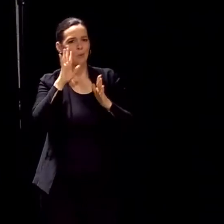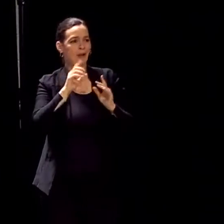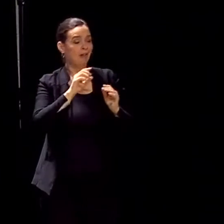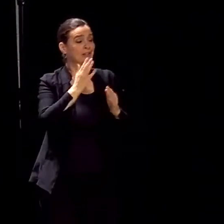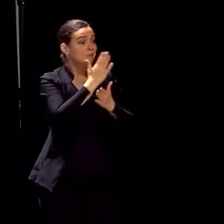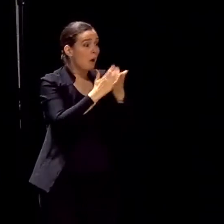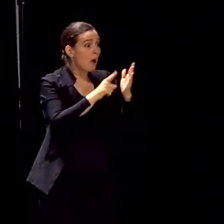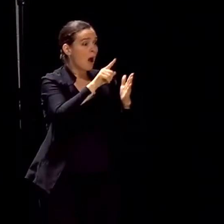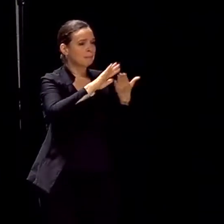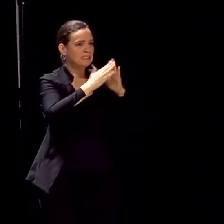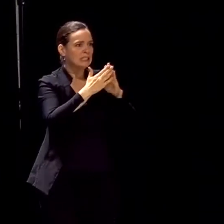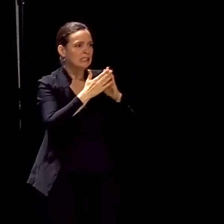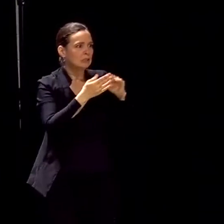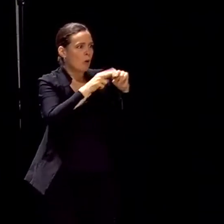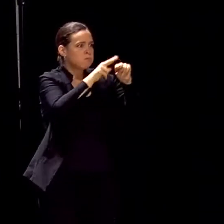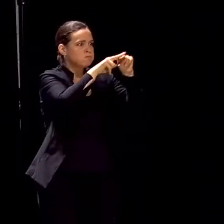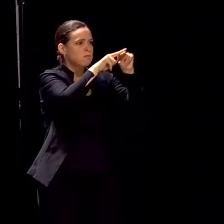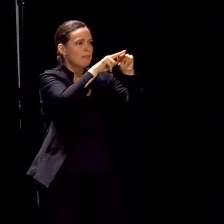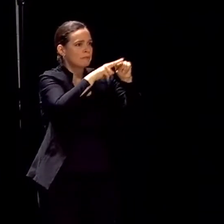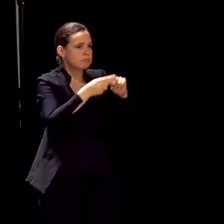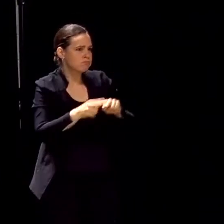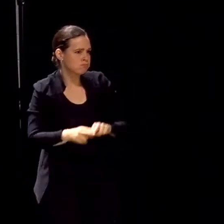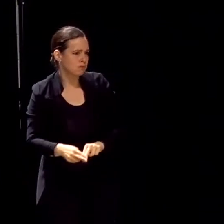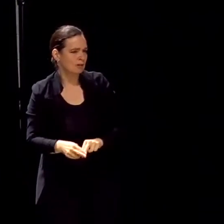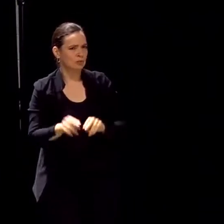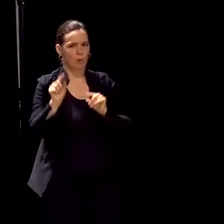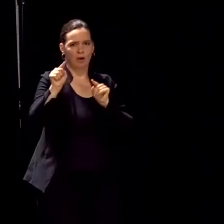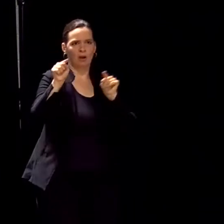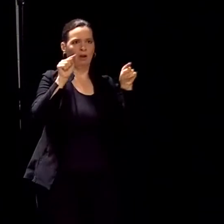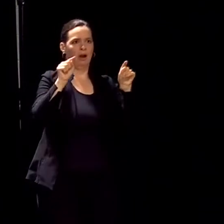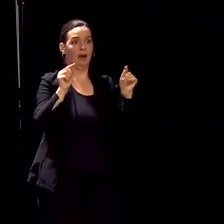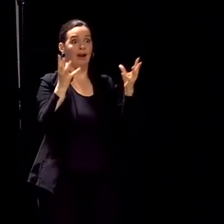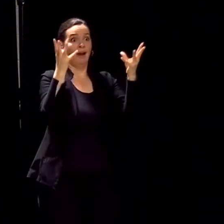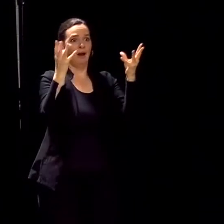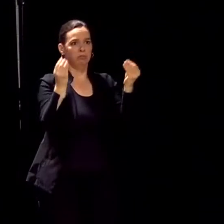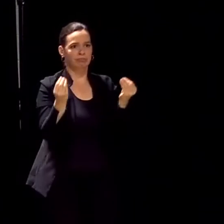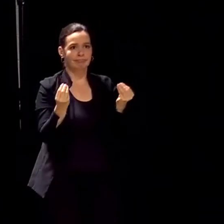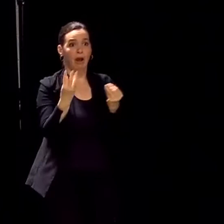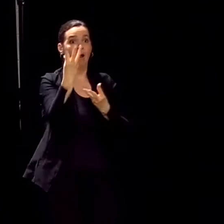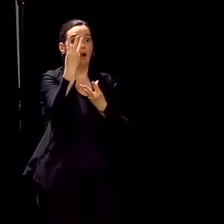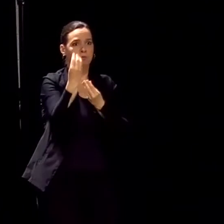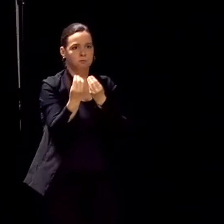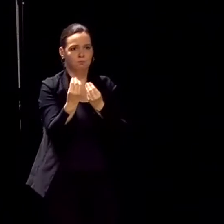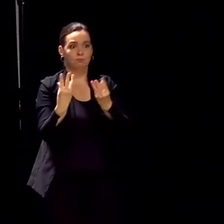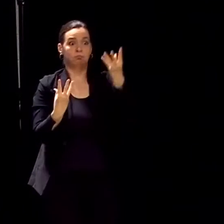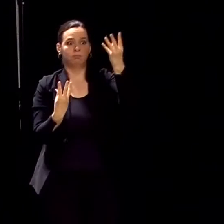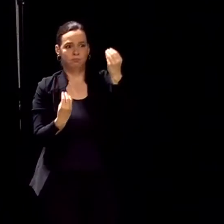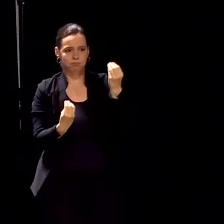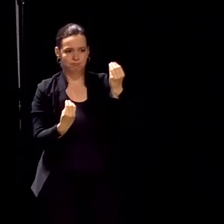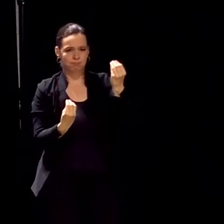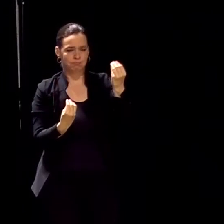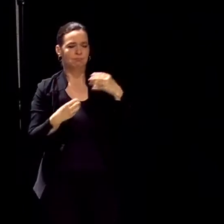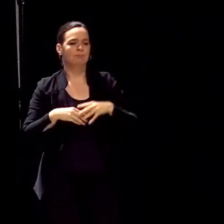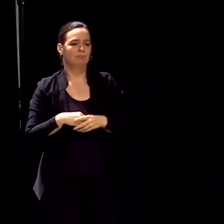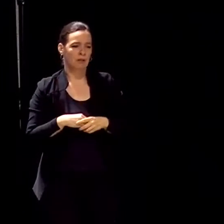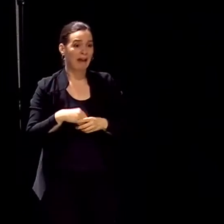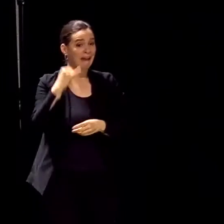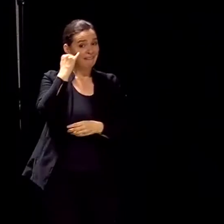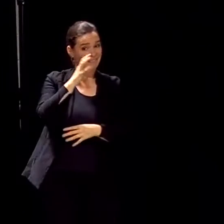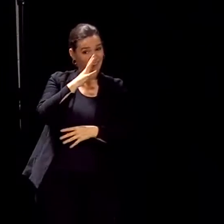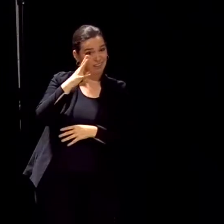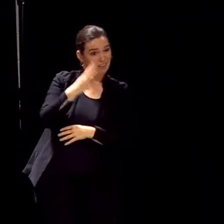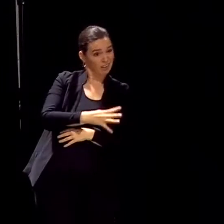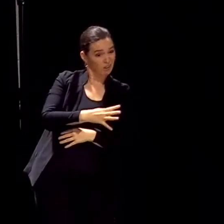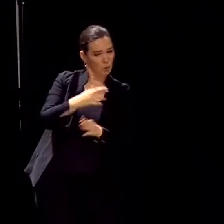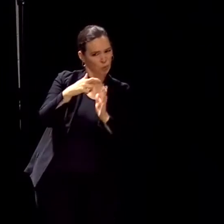well for 2 weeks, we may be out of a yellow zone, right? If we don't do things well, we may go from a yellow to an orange here, and some of these